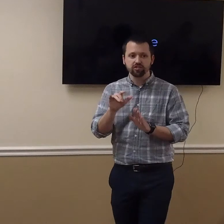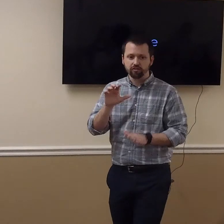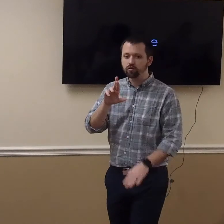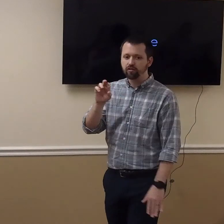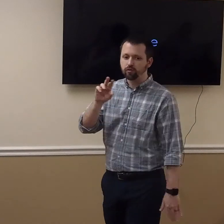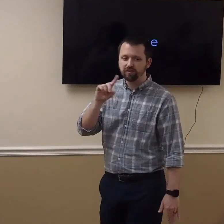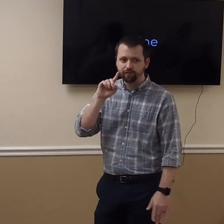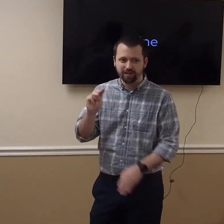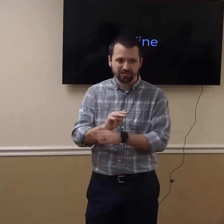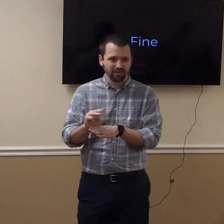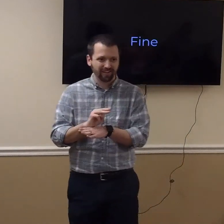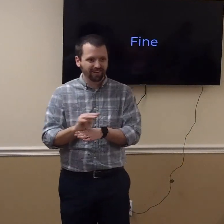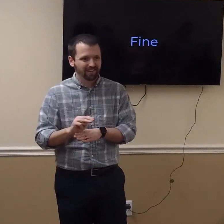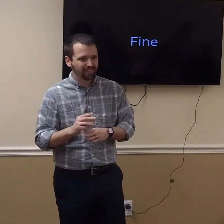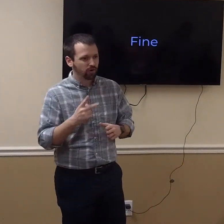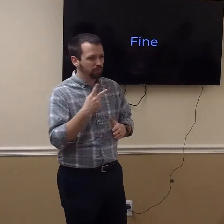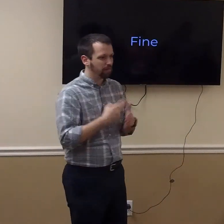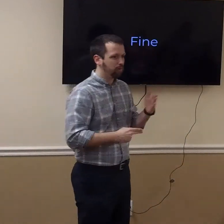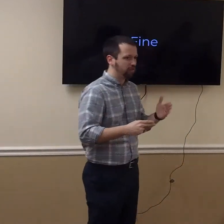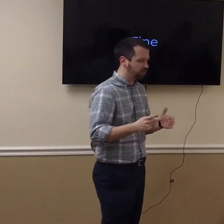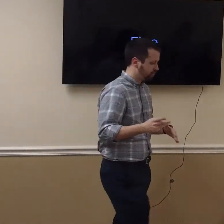is also Crossroads Deaf Ministry. So it'll be on both of those.